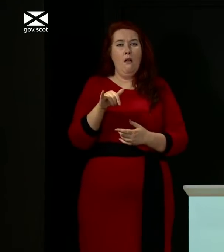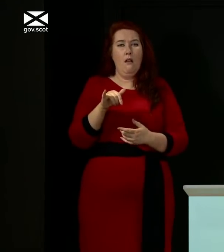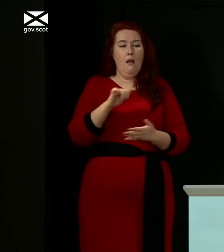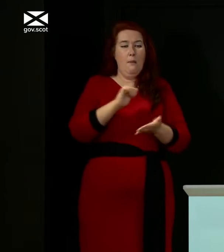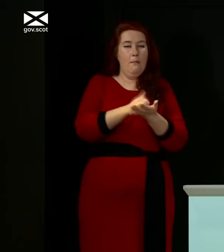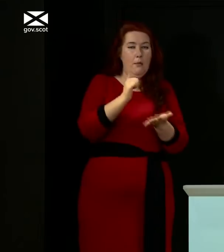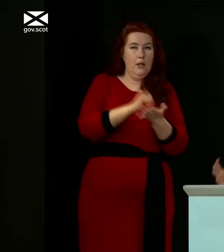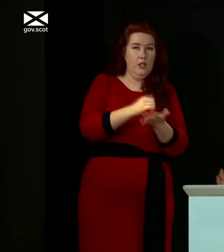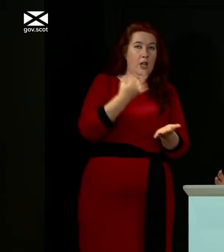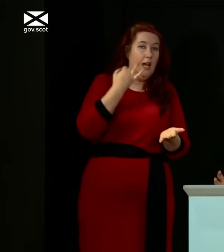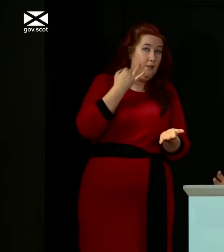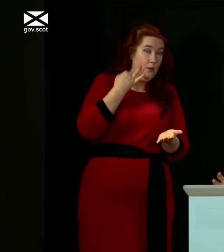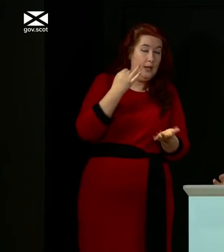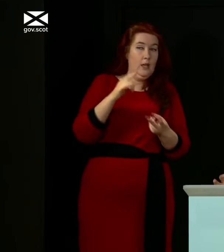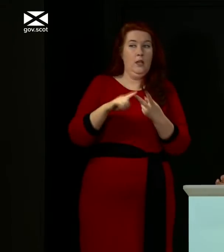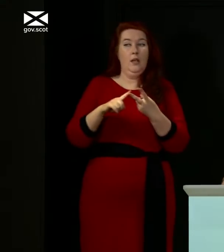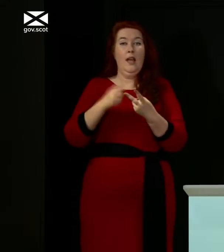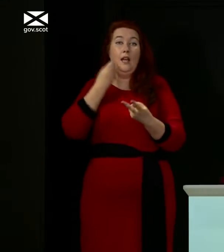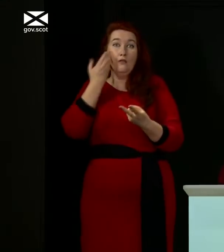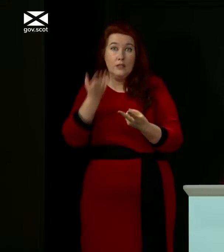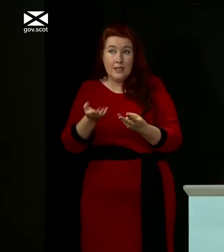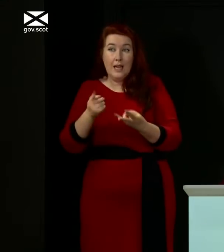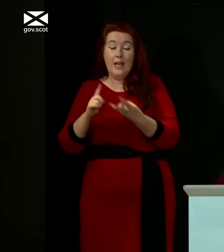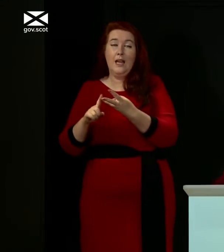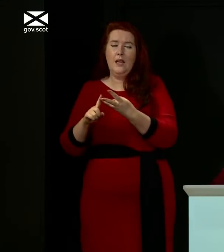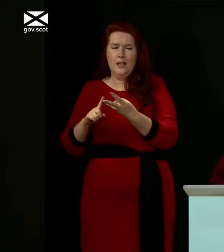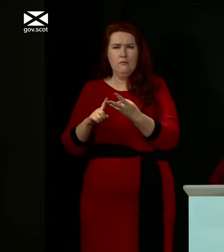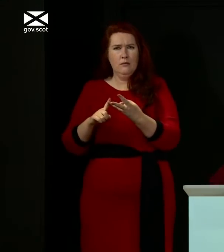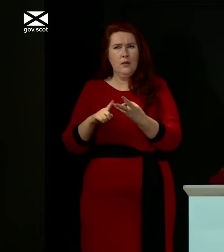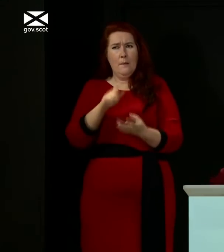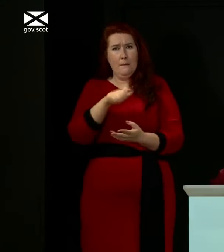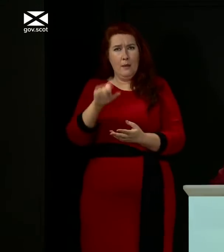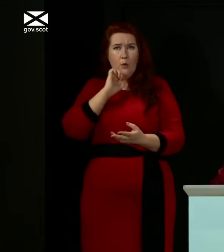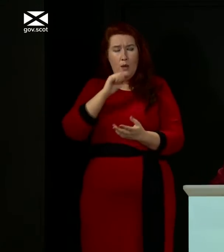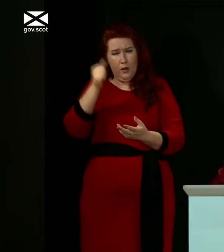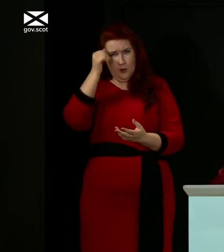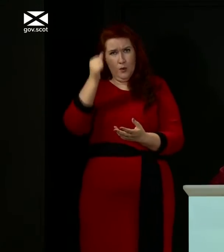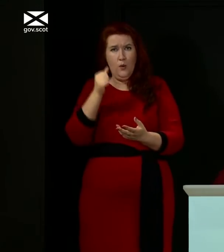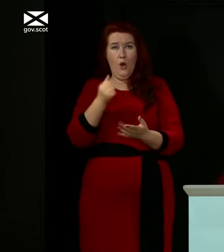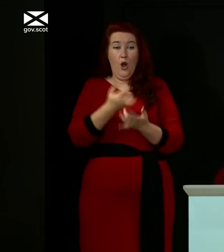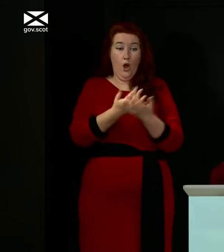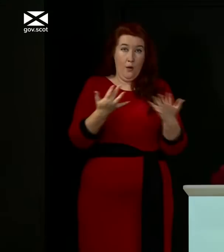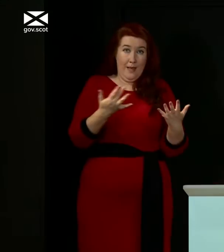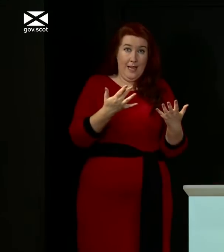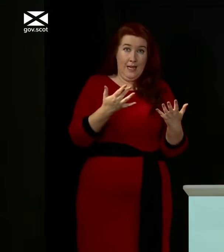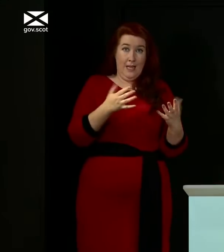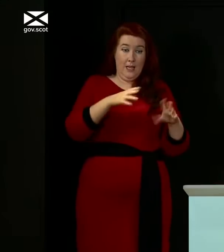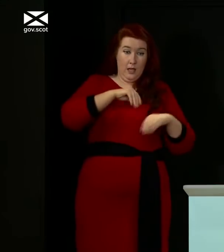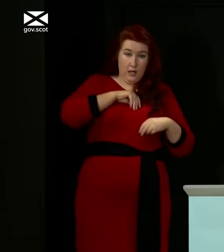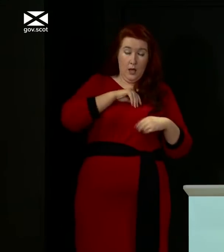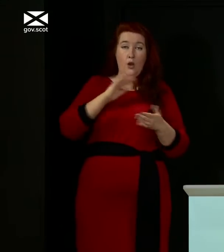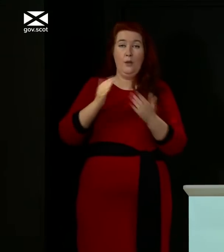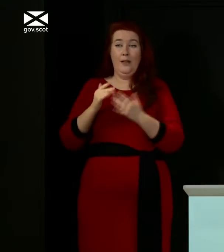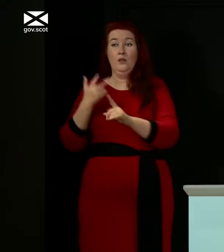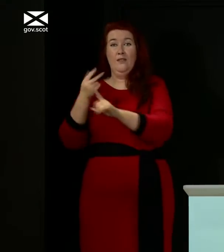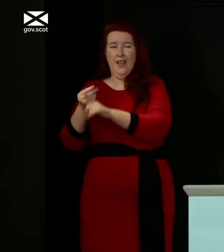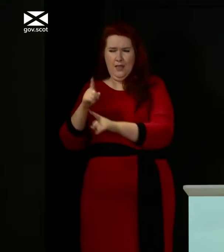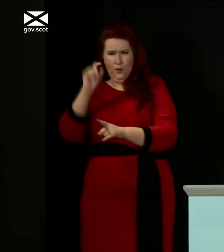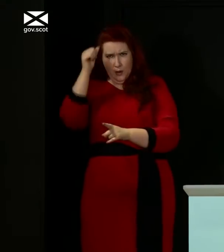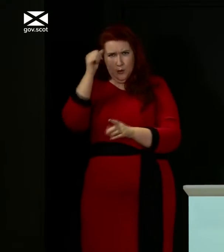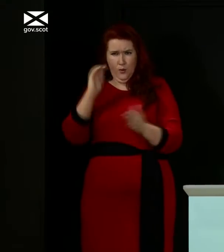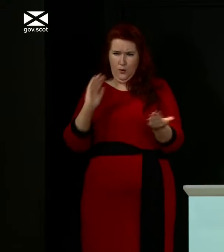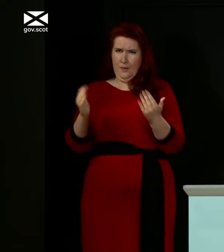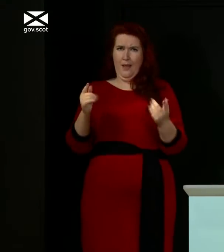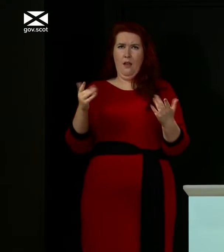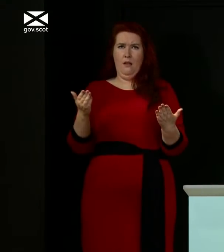weekly, daily, or whatever frequency, people will know in the case numbers that we're publishing whether we're winning the race against this virus or not. I'm not